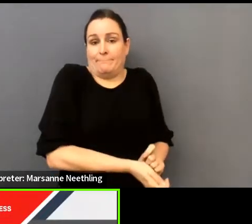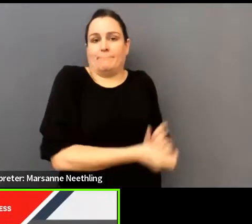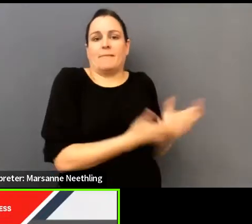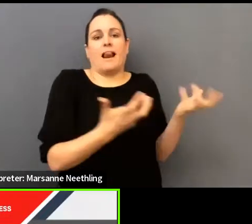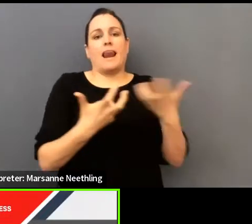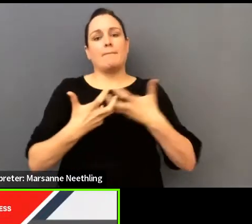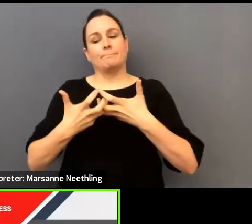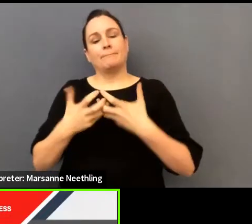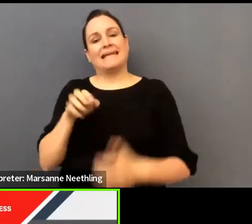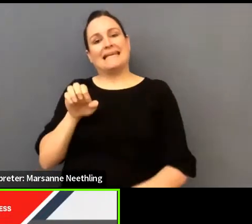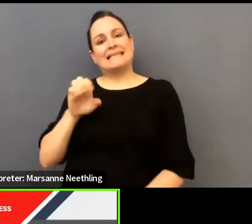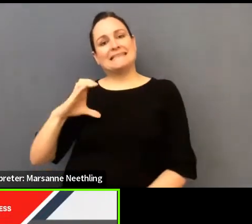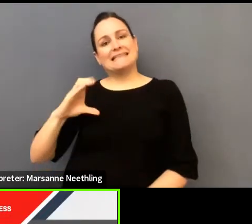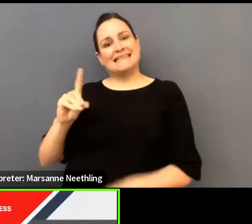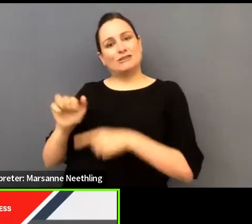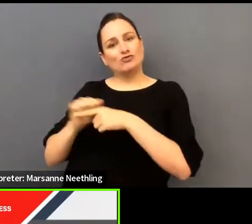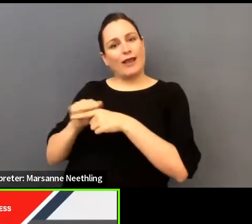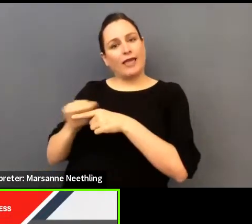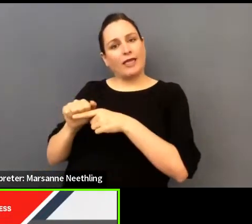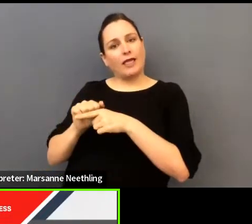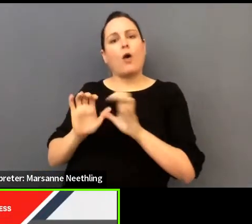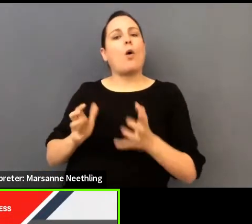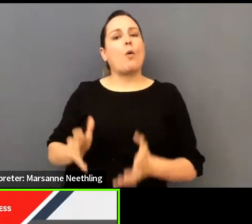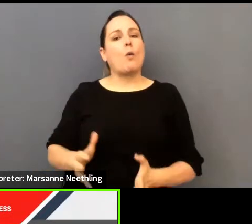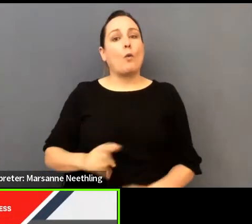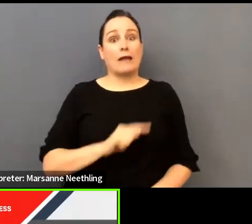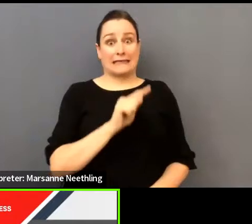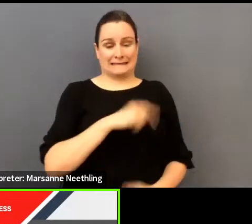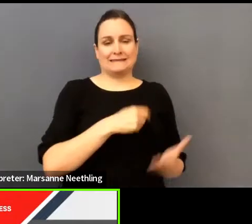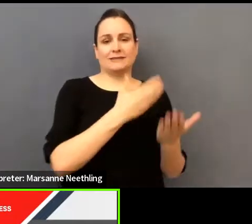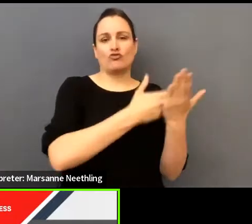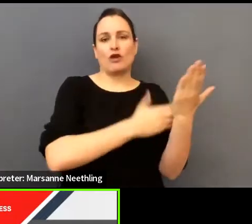training. So they're actually in the process of,